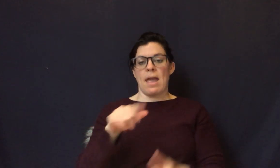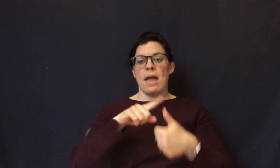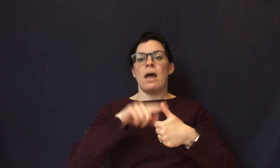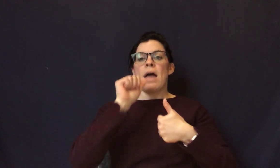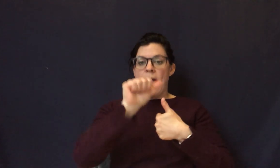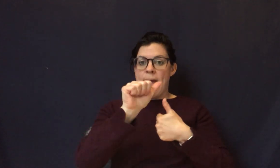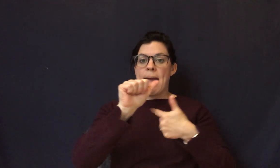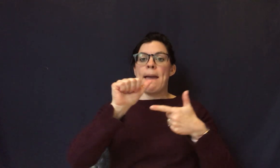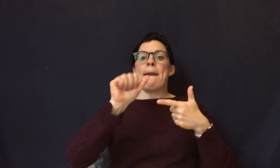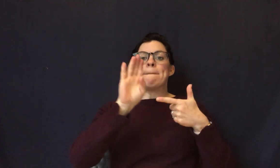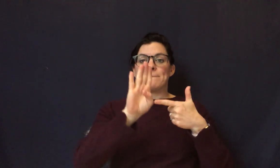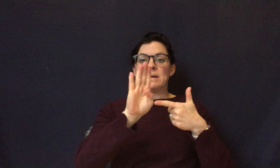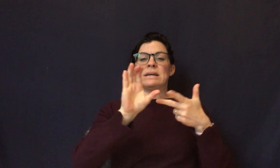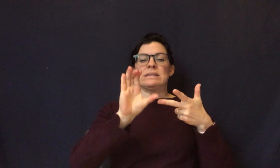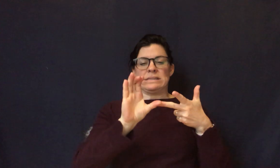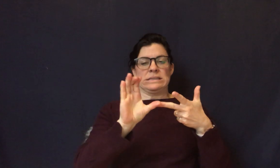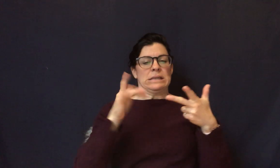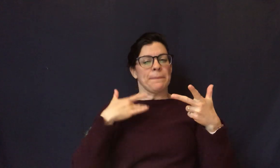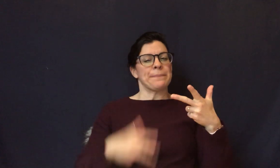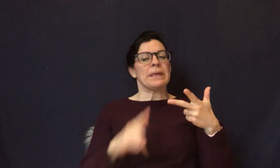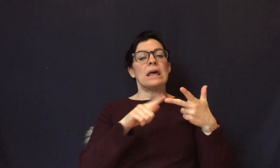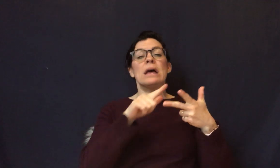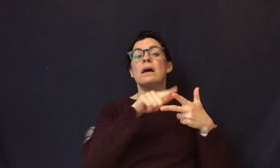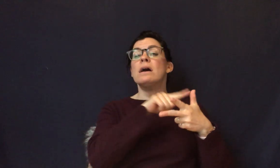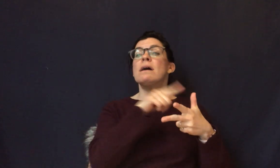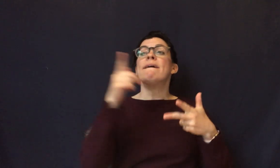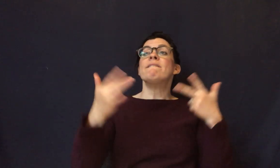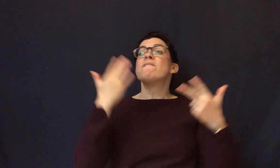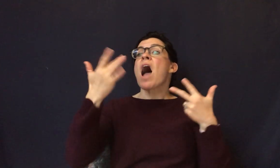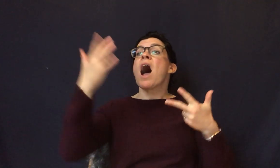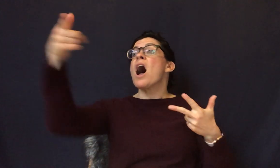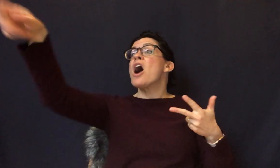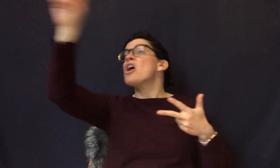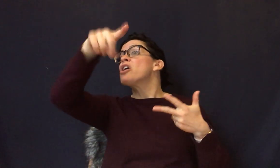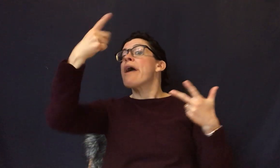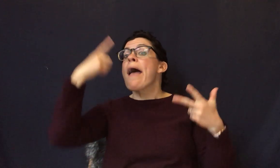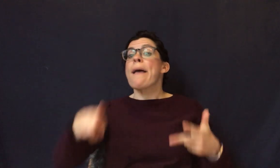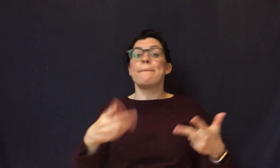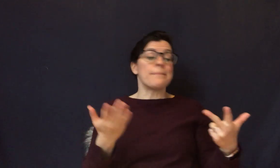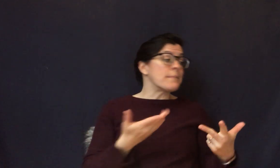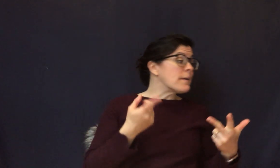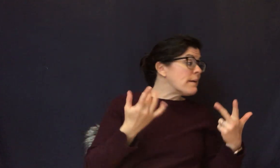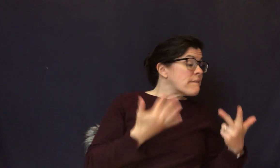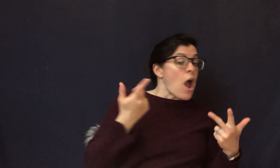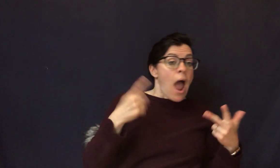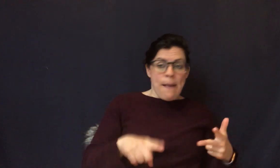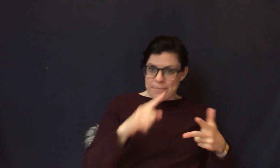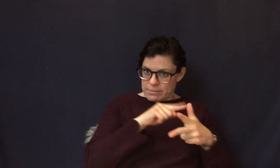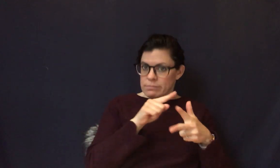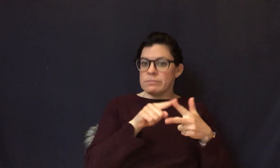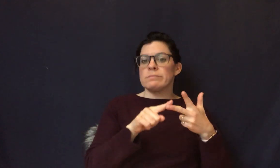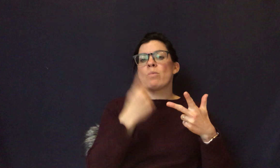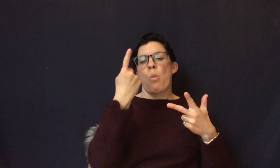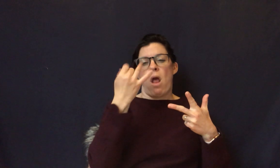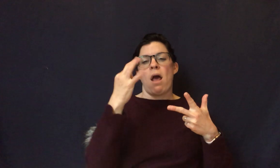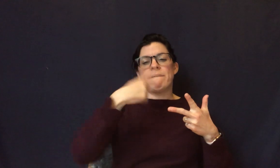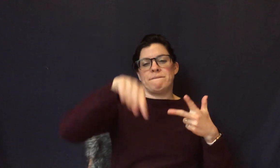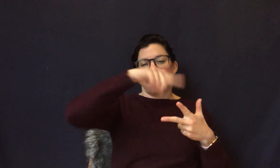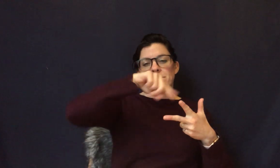okay, in most buildings or surroundings, okay, they came up with an ABC fire